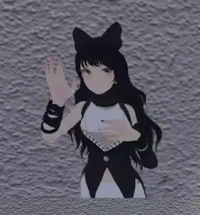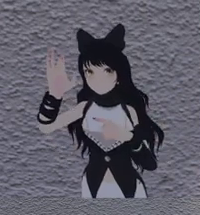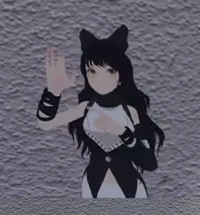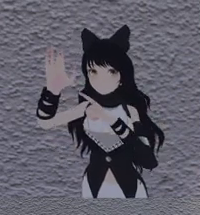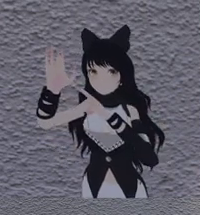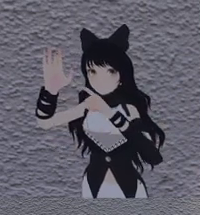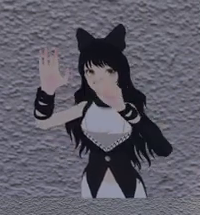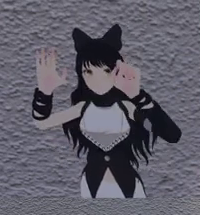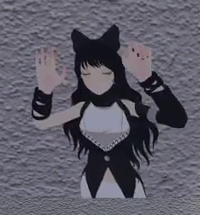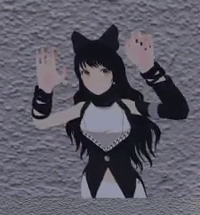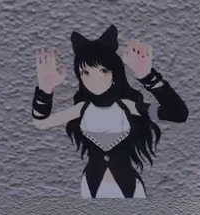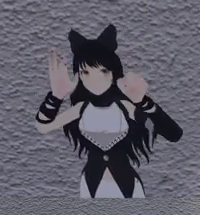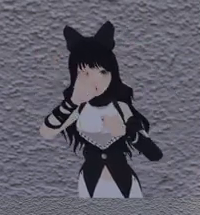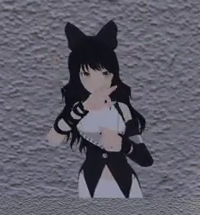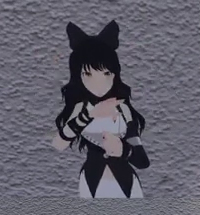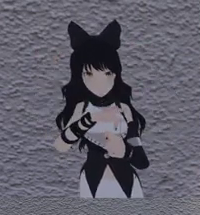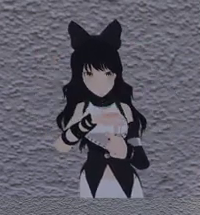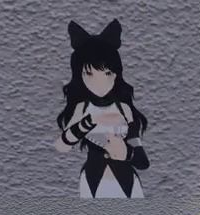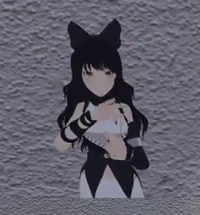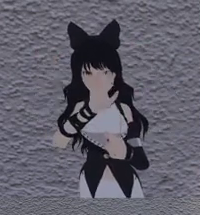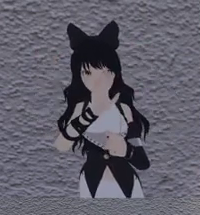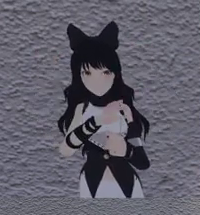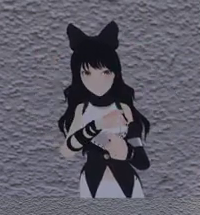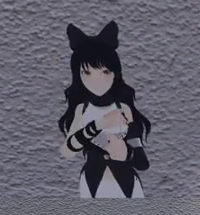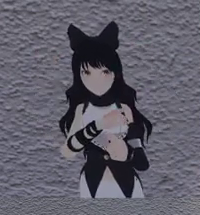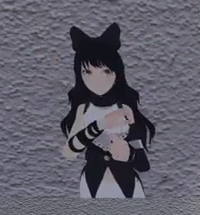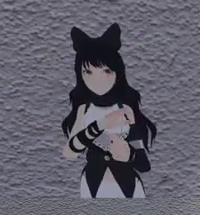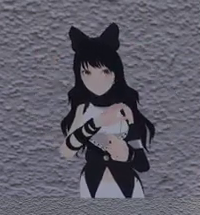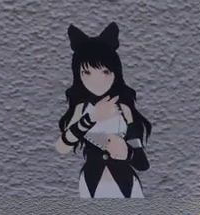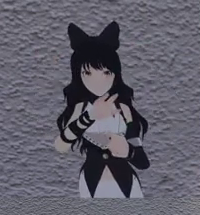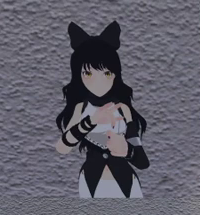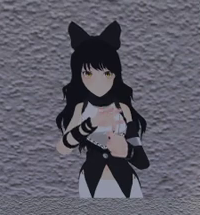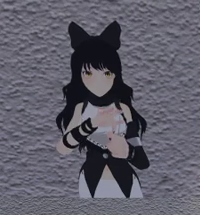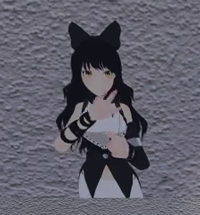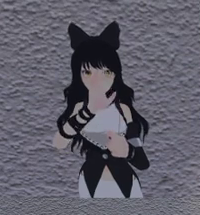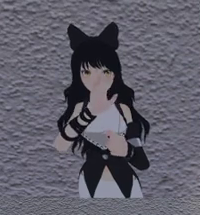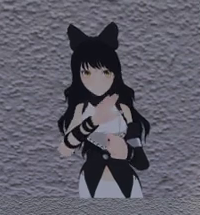Now, this sign, what is it? Middle finger down. Soda.